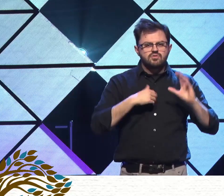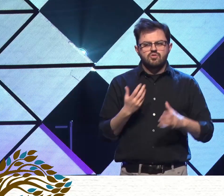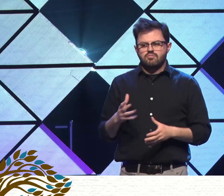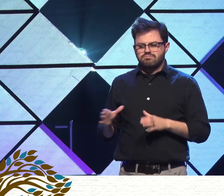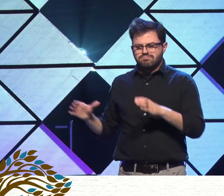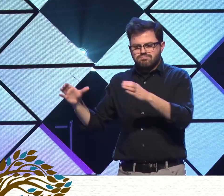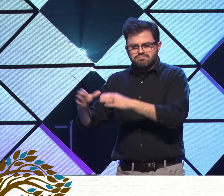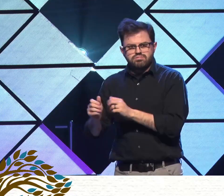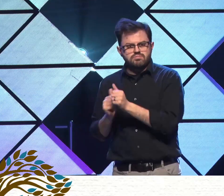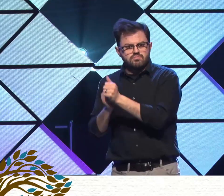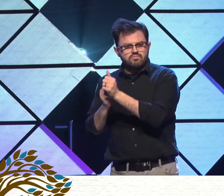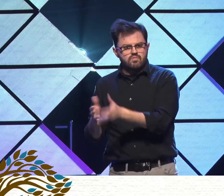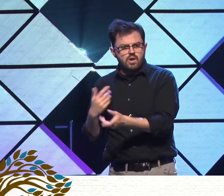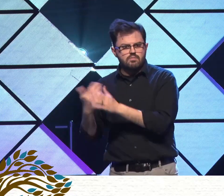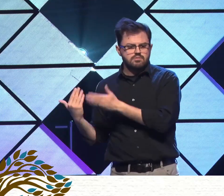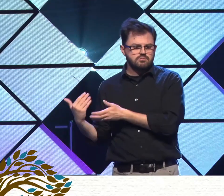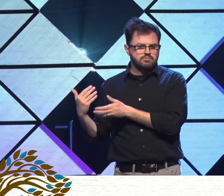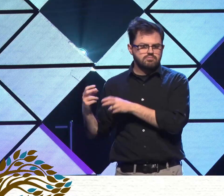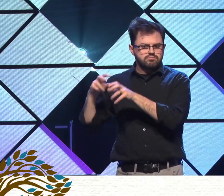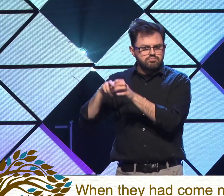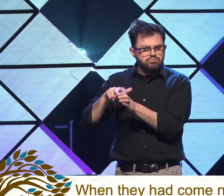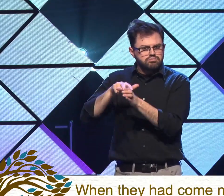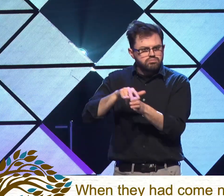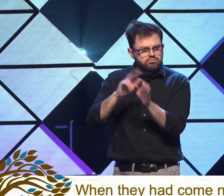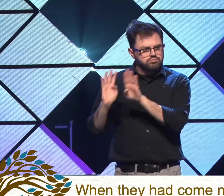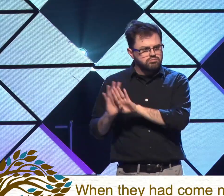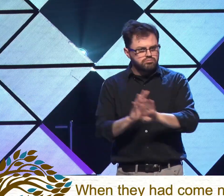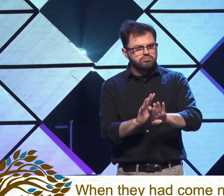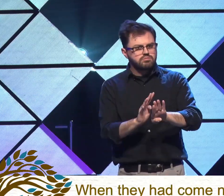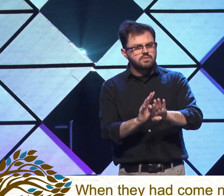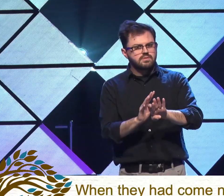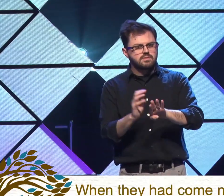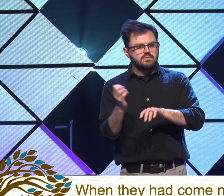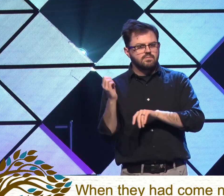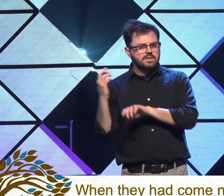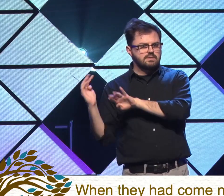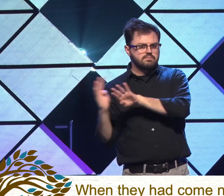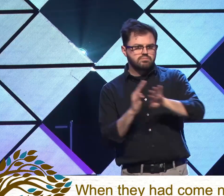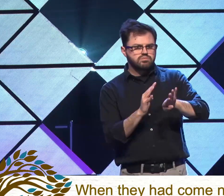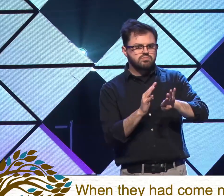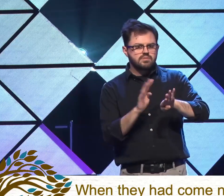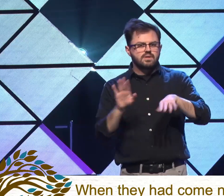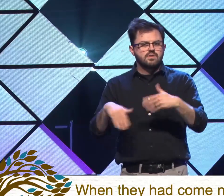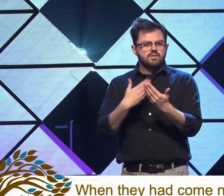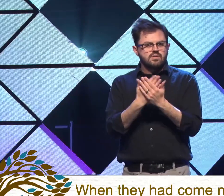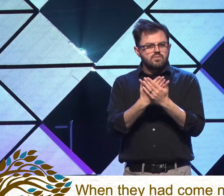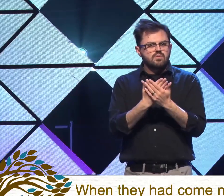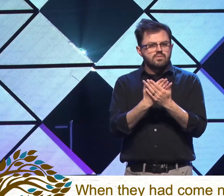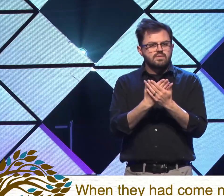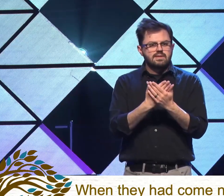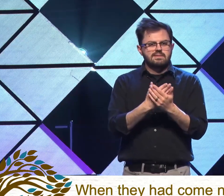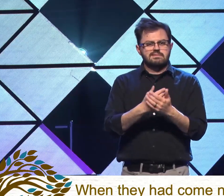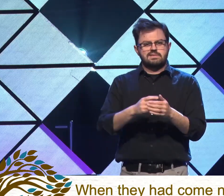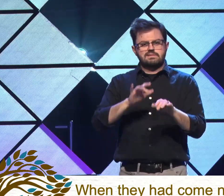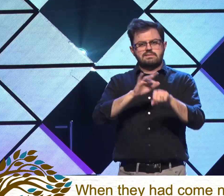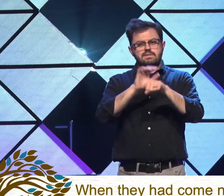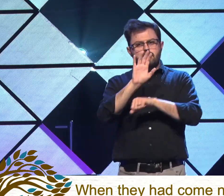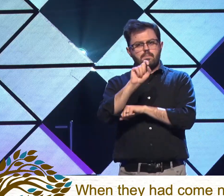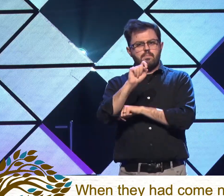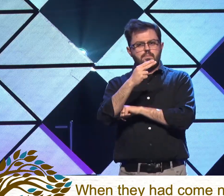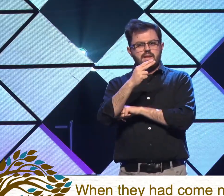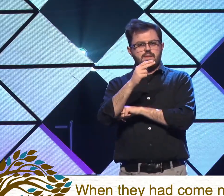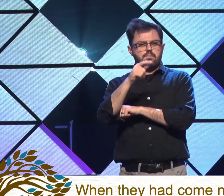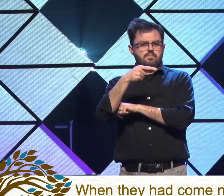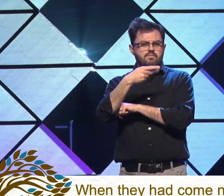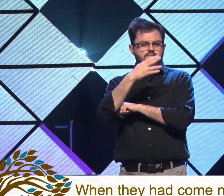Matthew 21, verse 1 through 10 says, when they had come near to Jerusalem and had reached Bethpage at the Mount of Olives, Jesus sent 2 disciples.